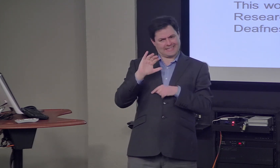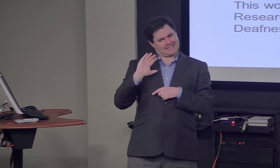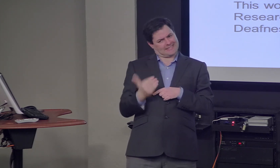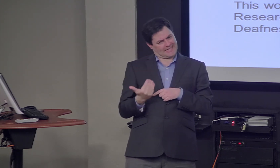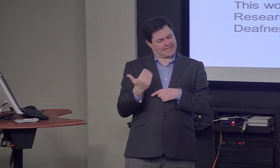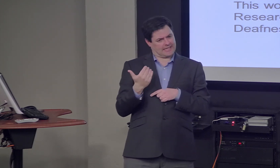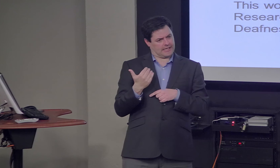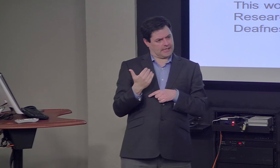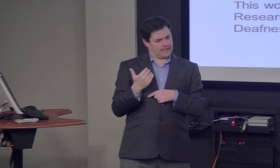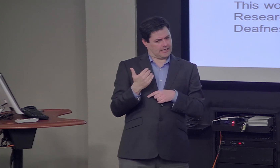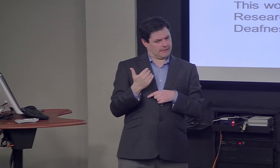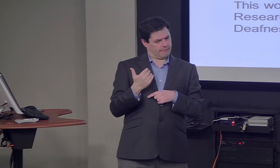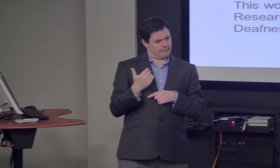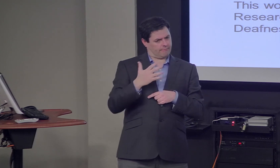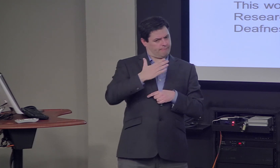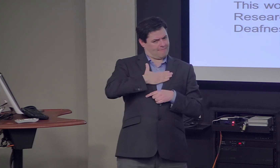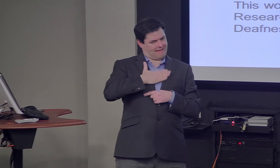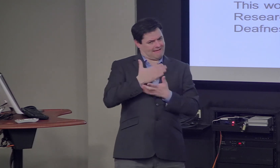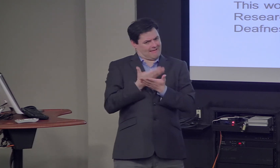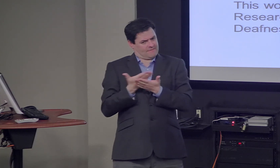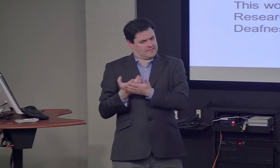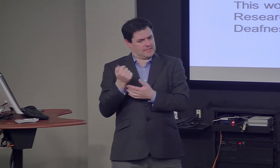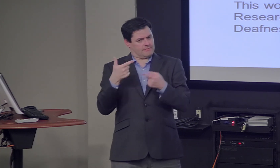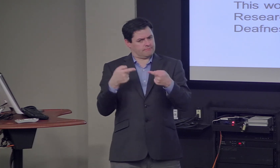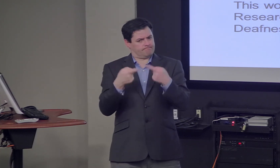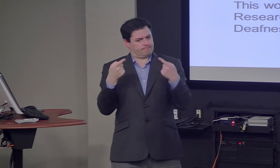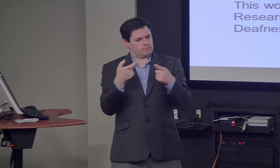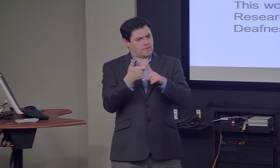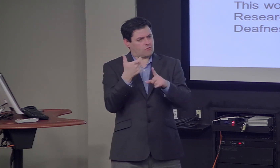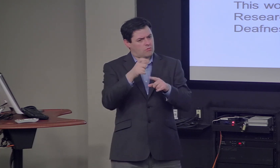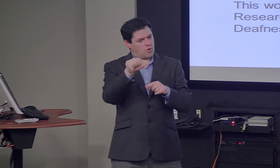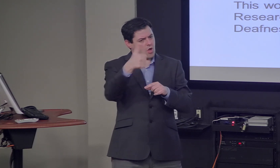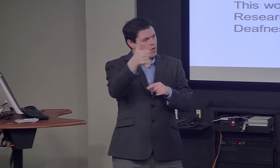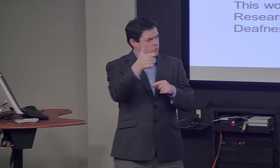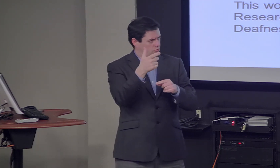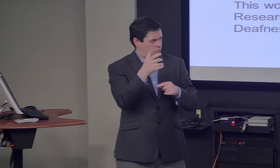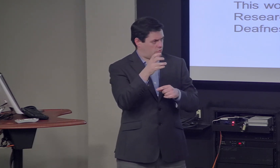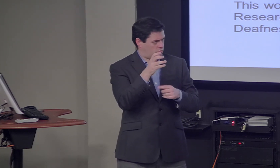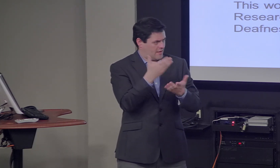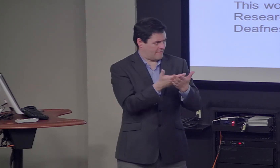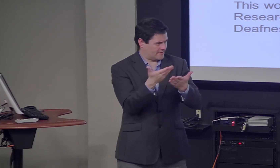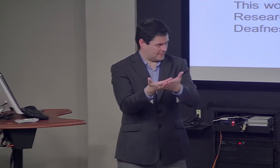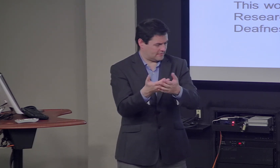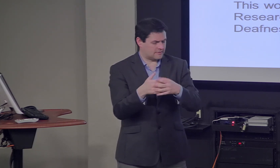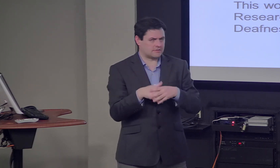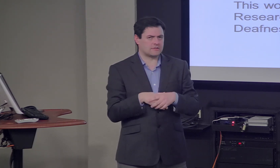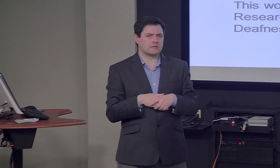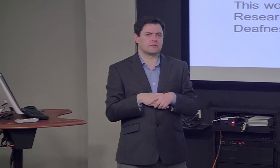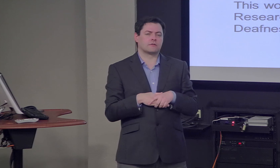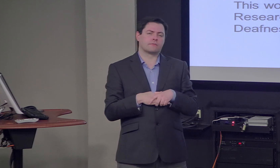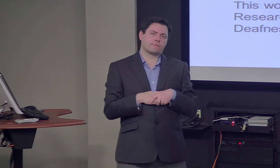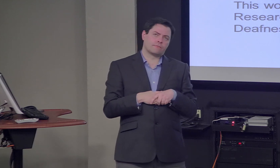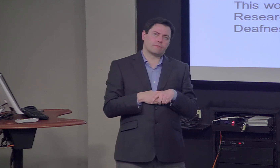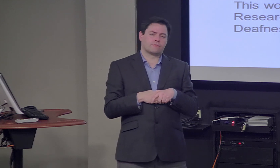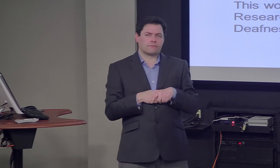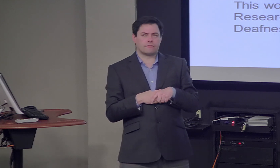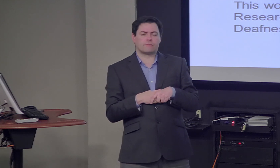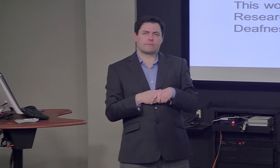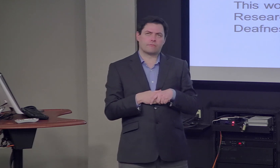versus another modality, but what if we looked at people learning 2 sign languages having the same modality, determining whether or not there is evidence